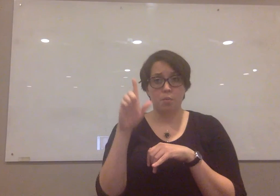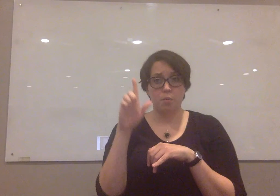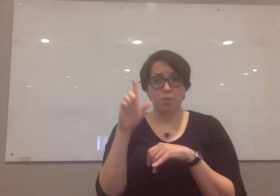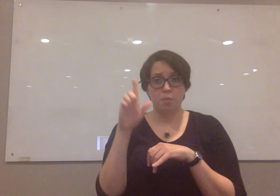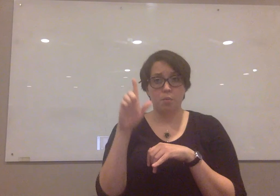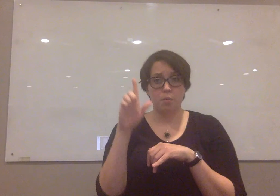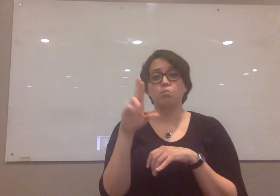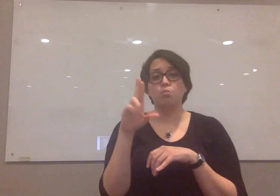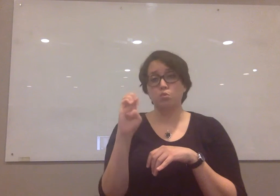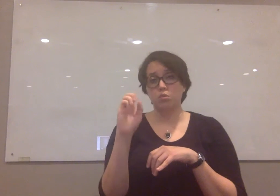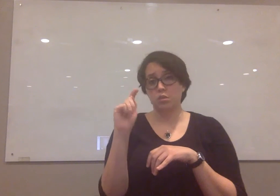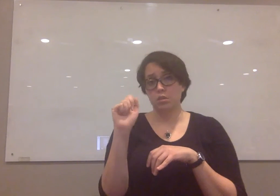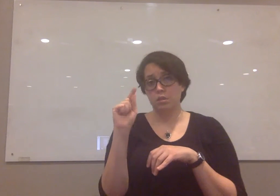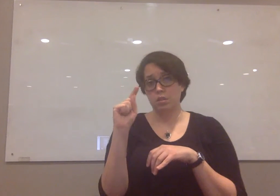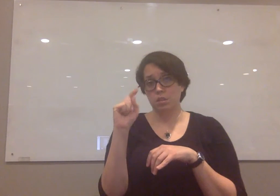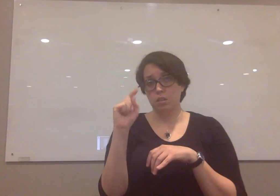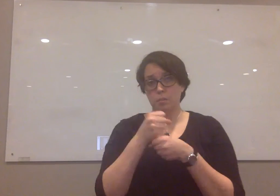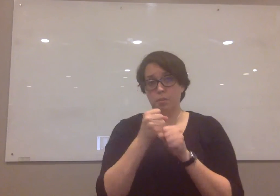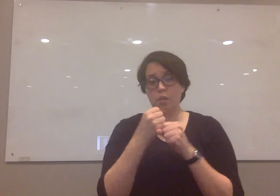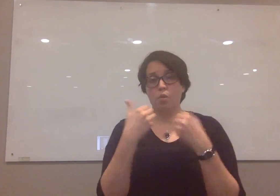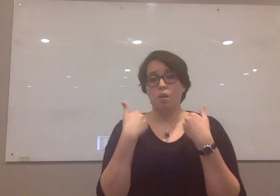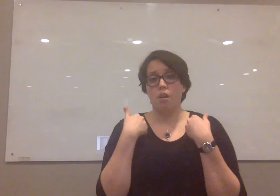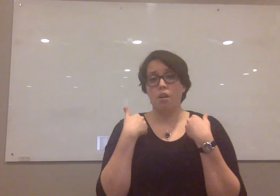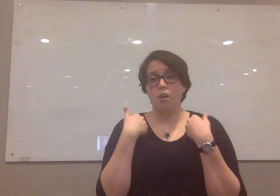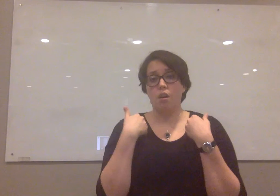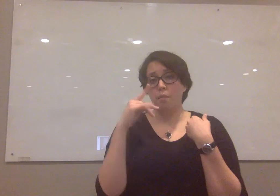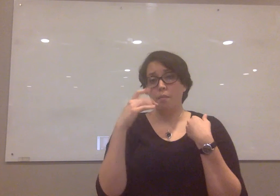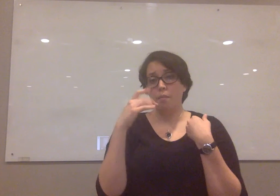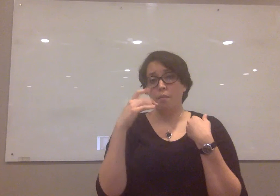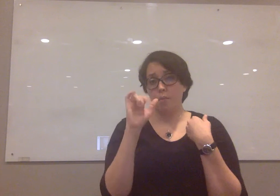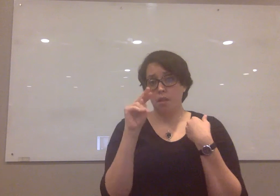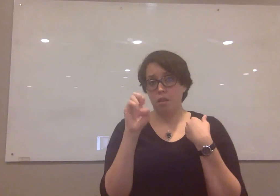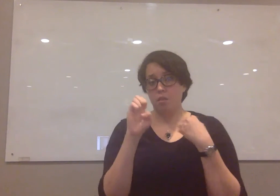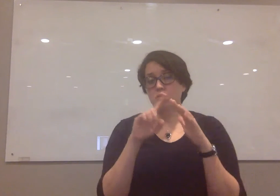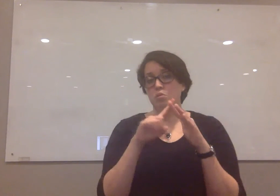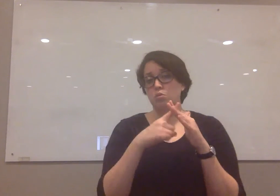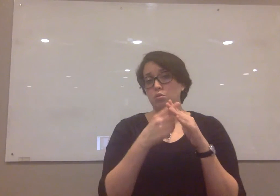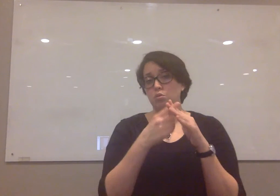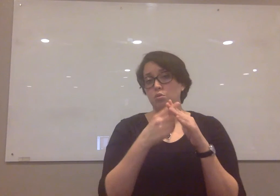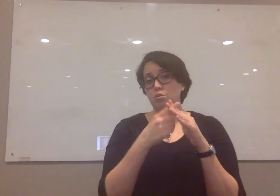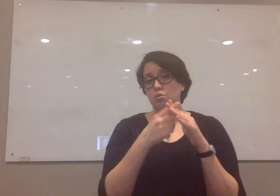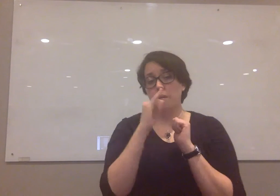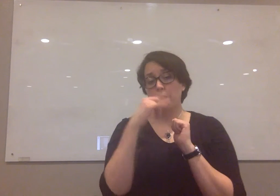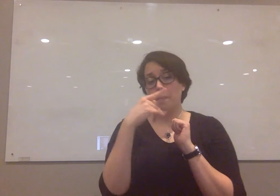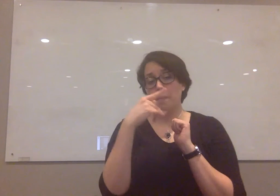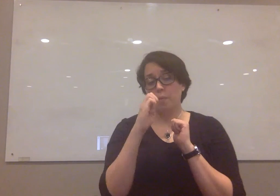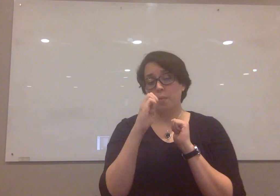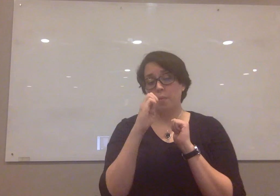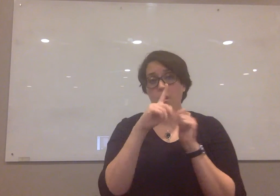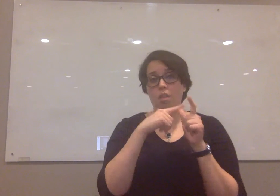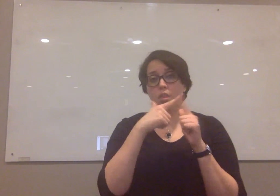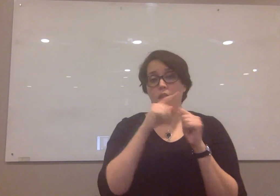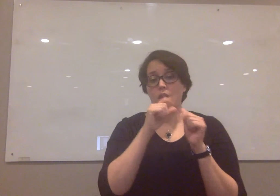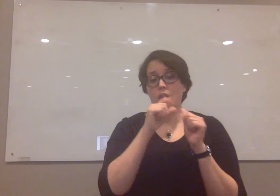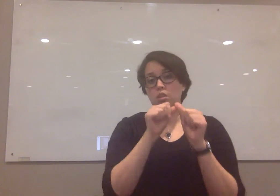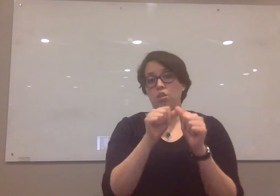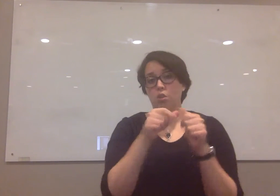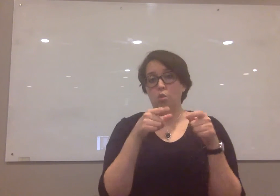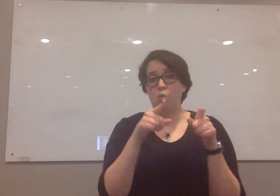pipeline that started with like pipe okay, and then it would only continue while everything was okay. It also handles like other